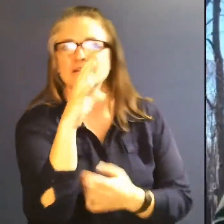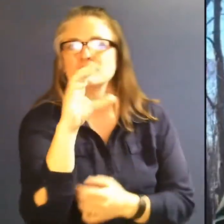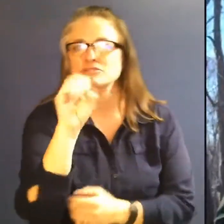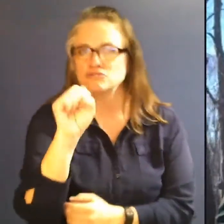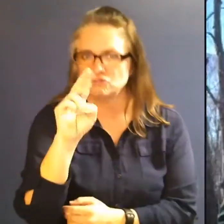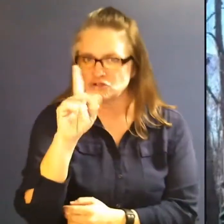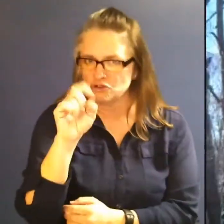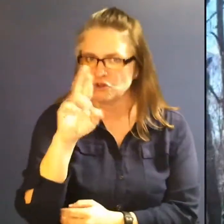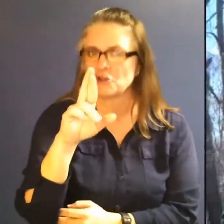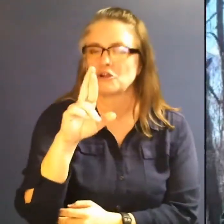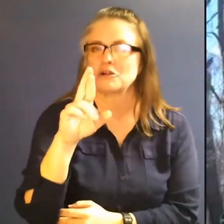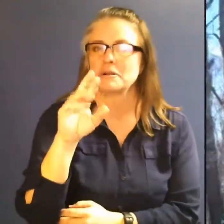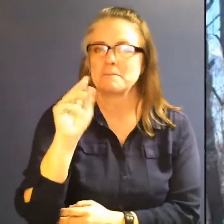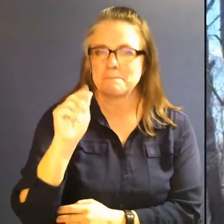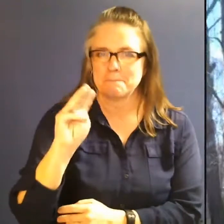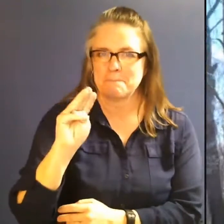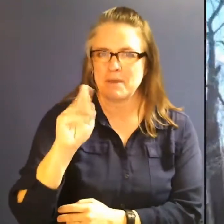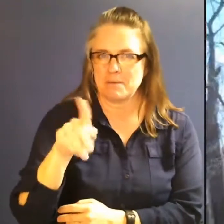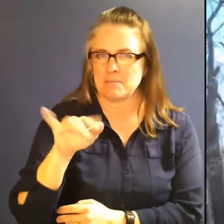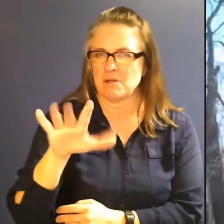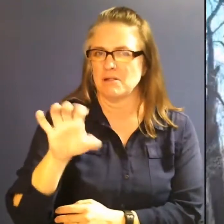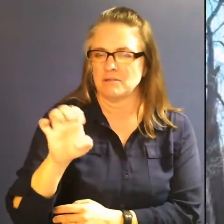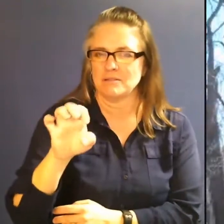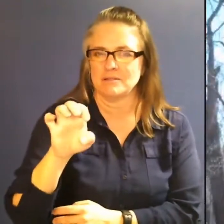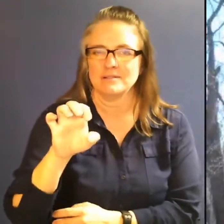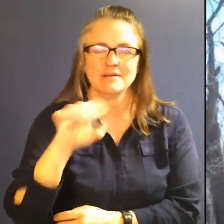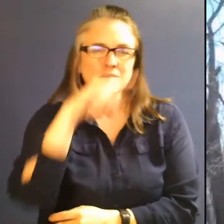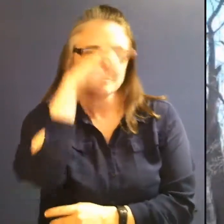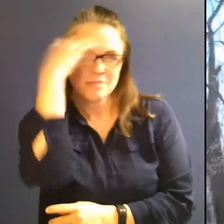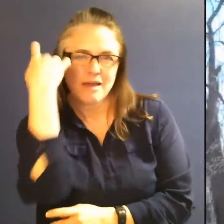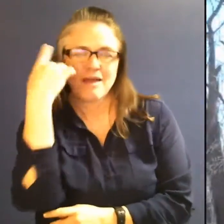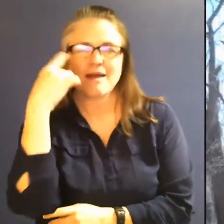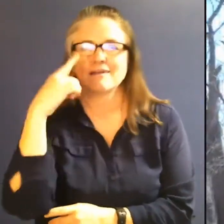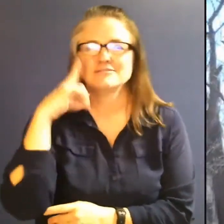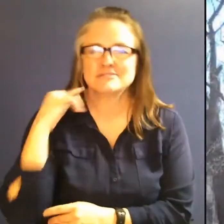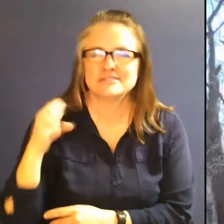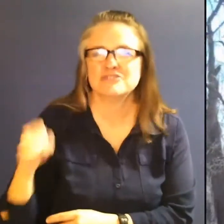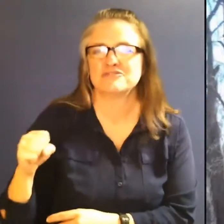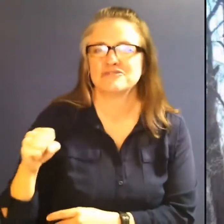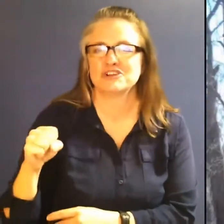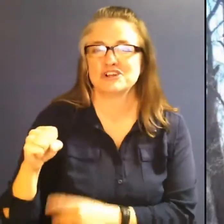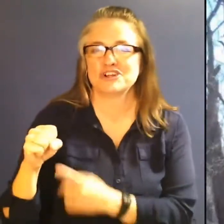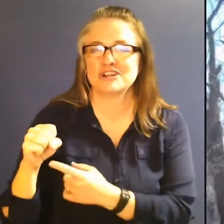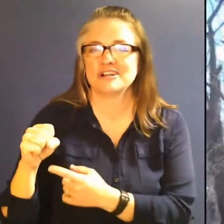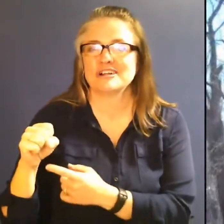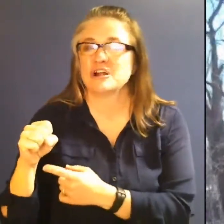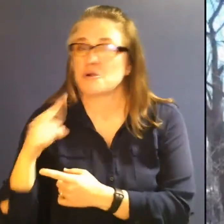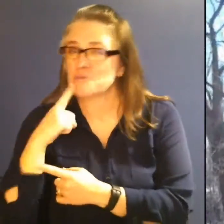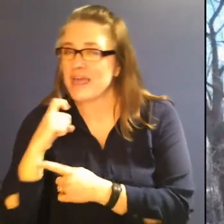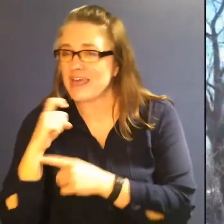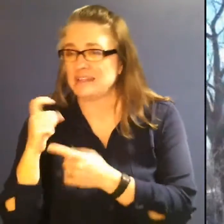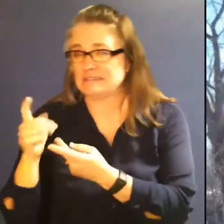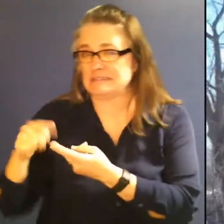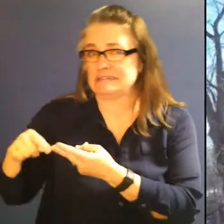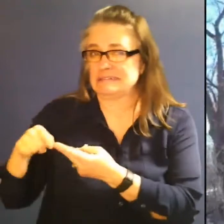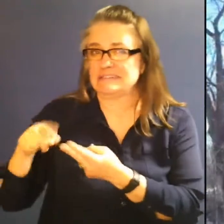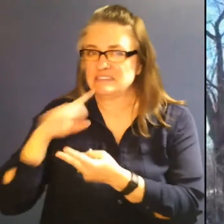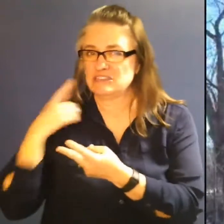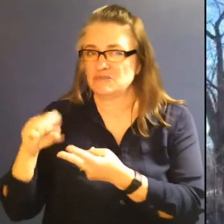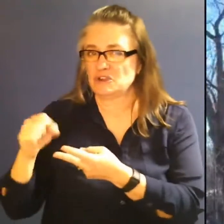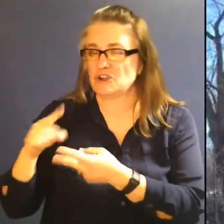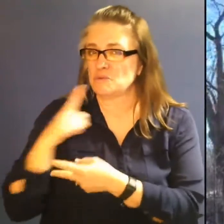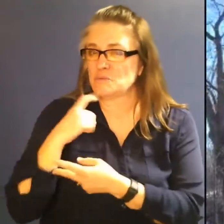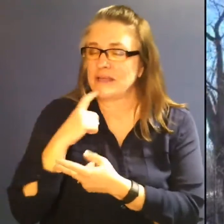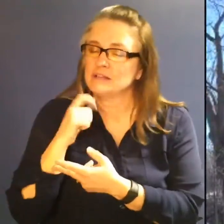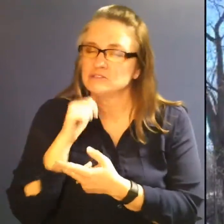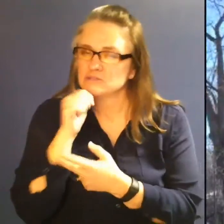maples. The other maples like a silver or red, they just don't have the sugar content the same. But you can